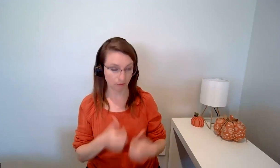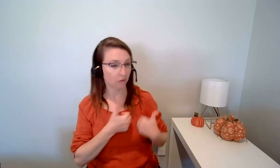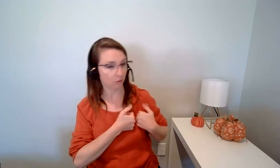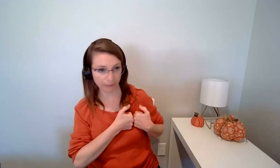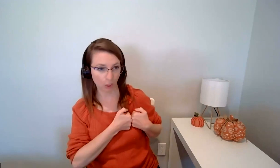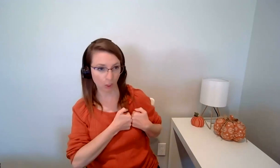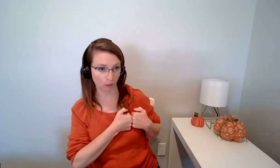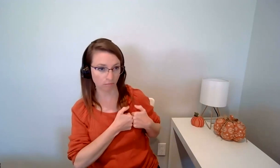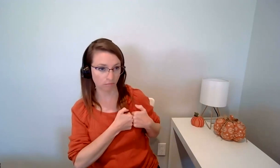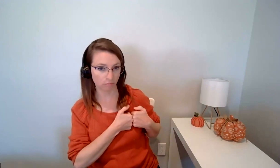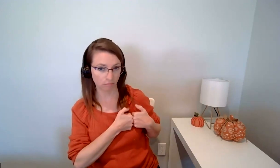sweetheart,